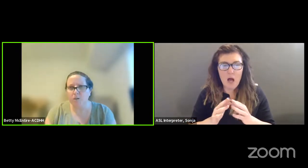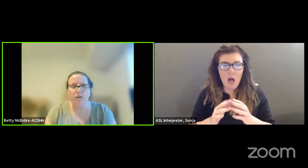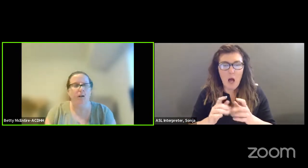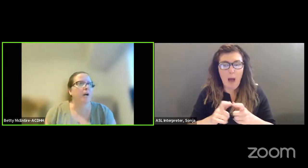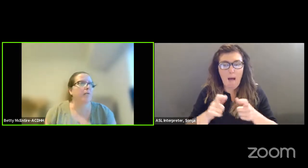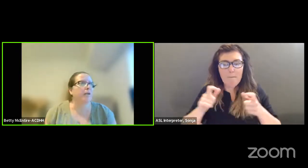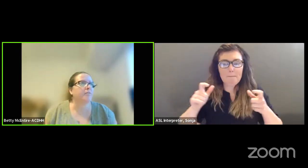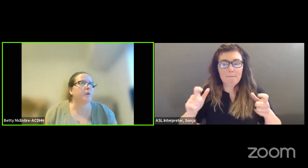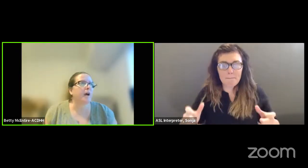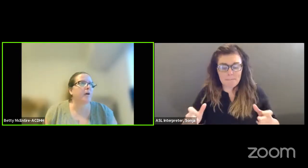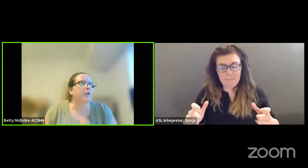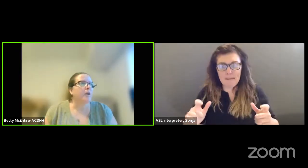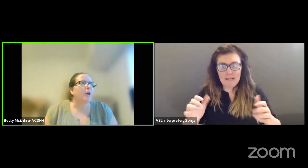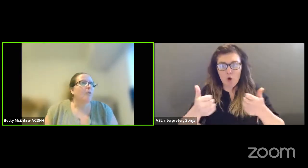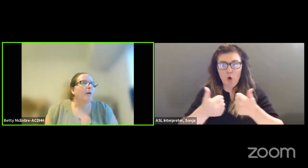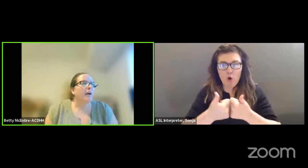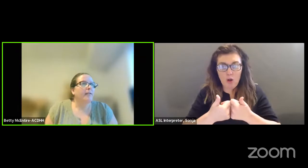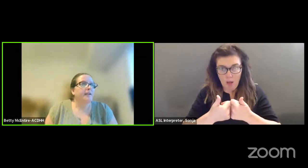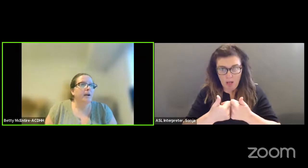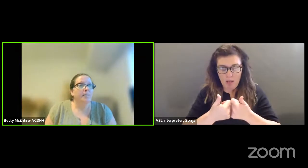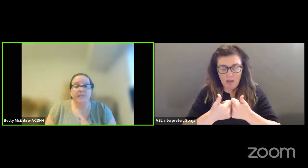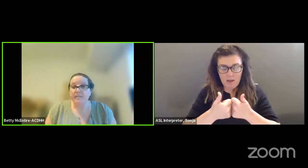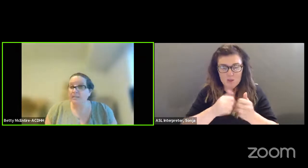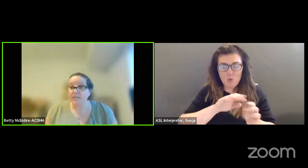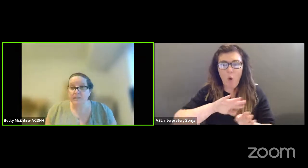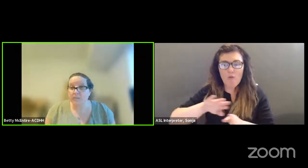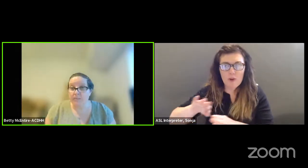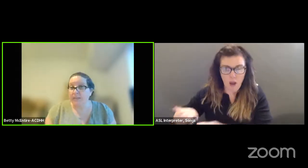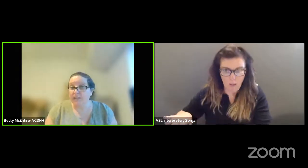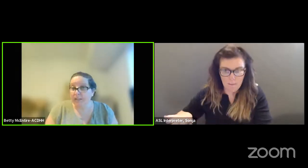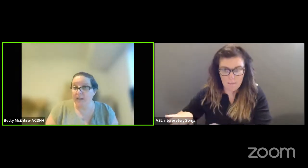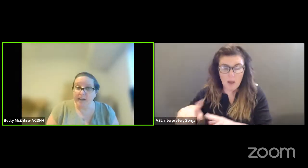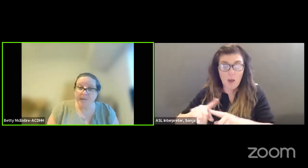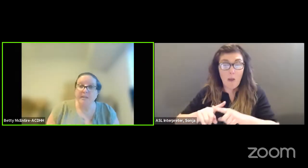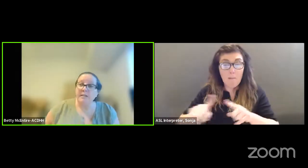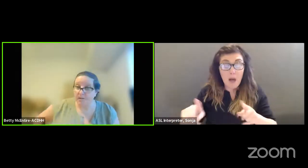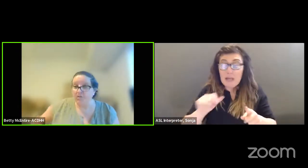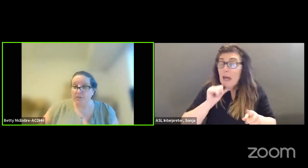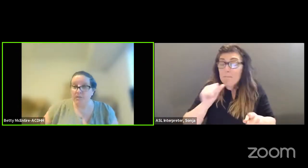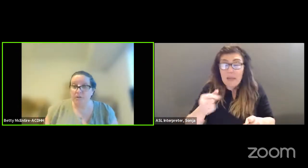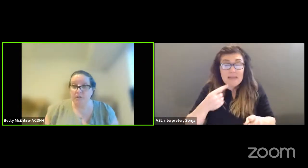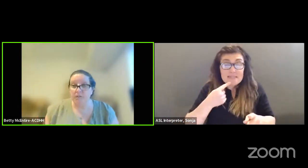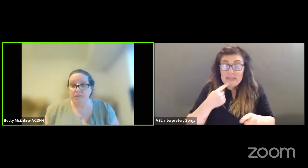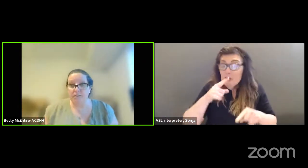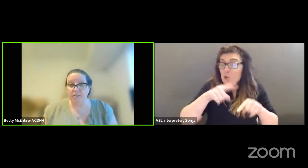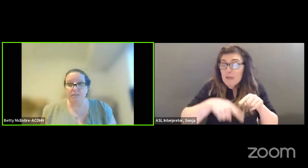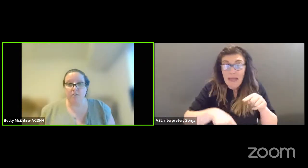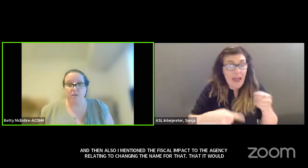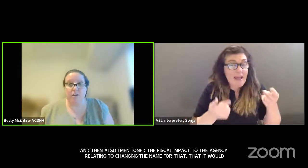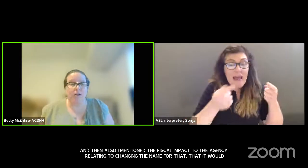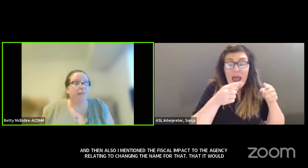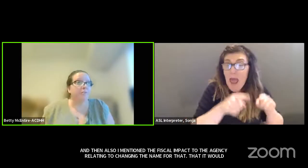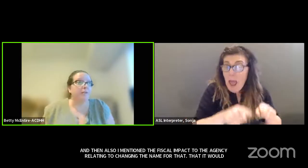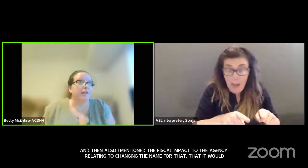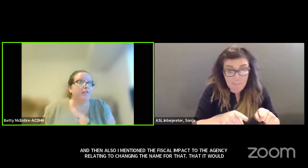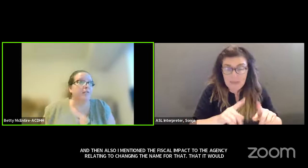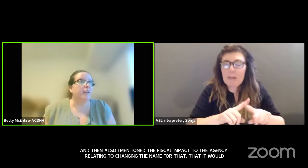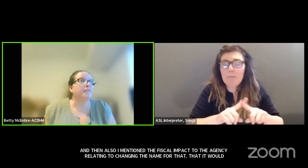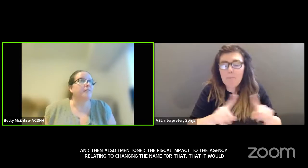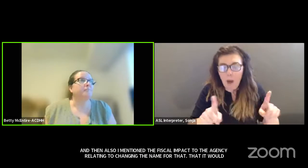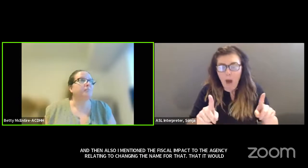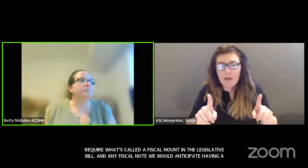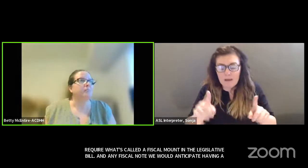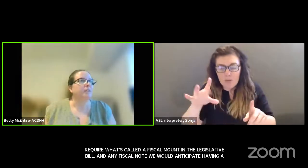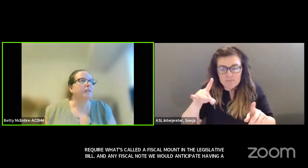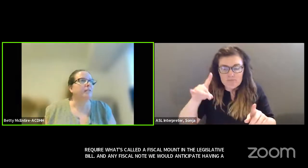hurdle to overcome as well. But it does not mean that it can't happen. It's just one of the things that we all have to be mindful